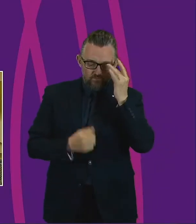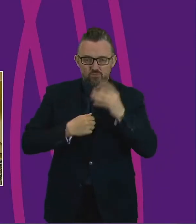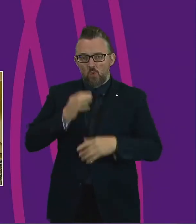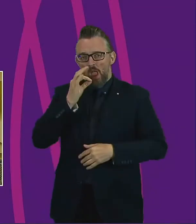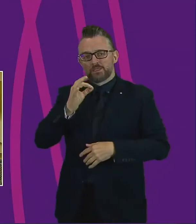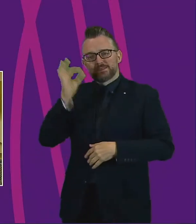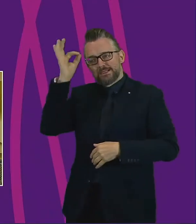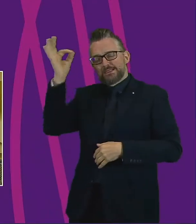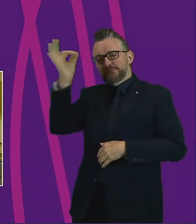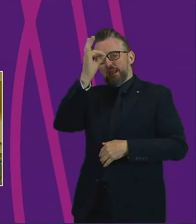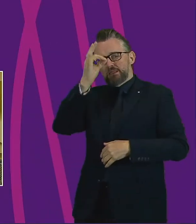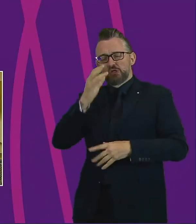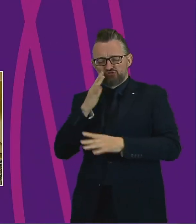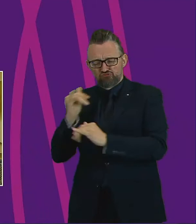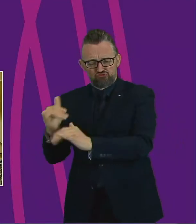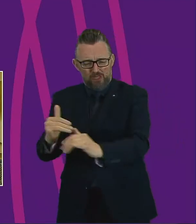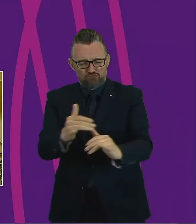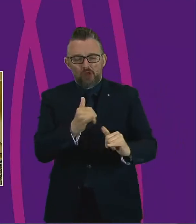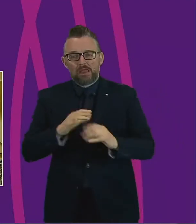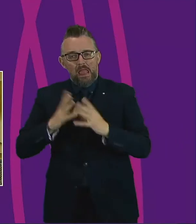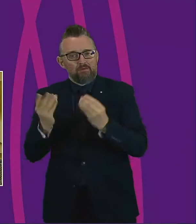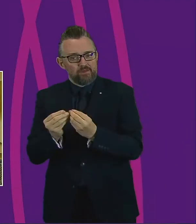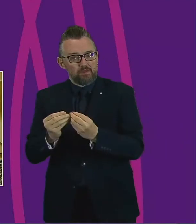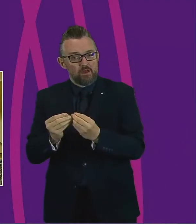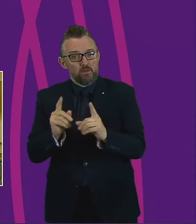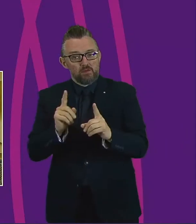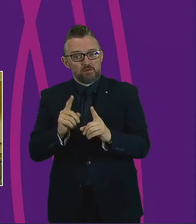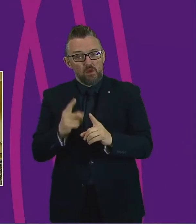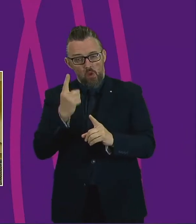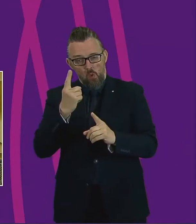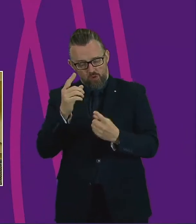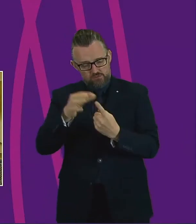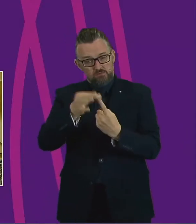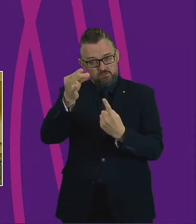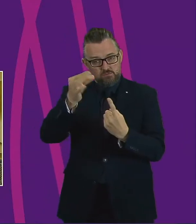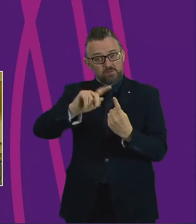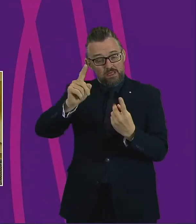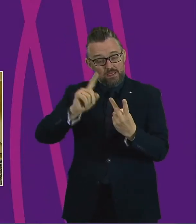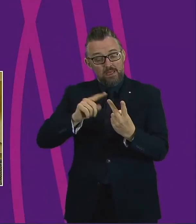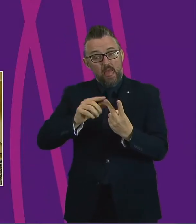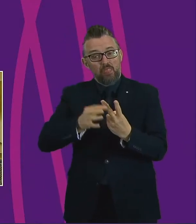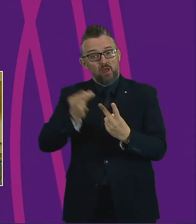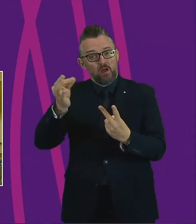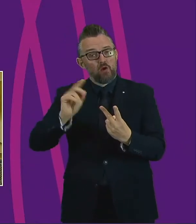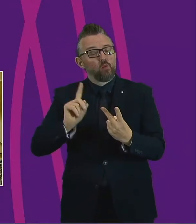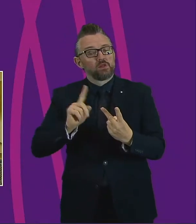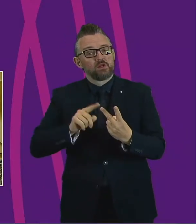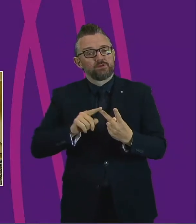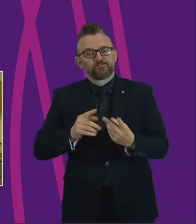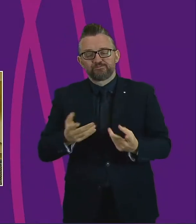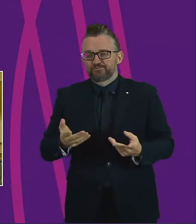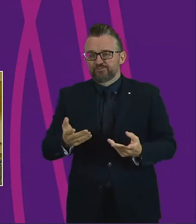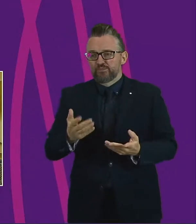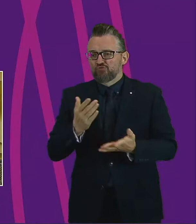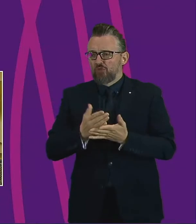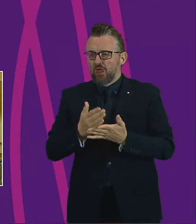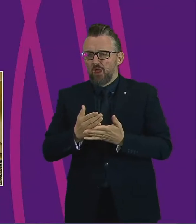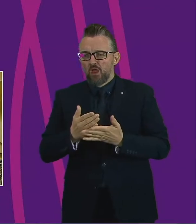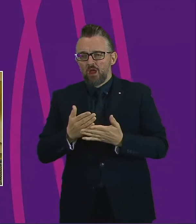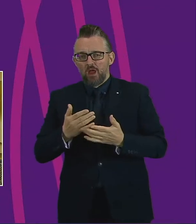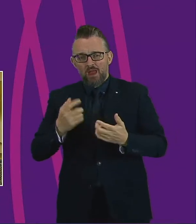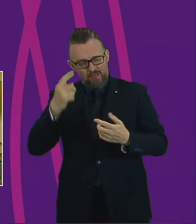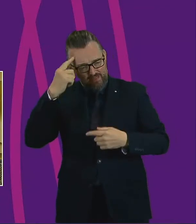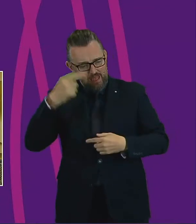to have a role in scrutinising that as well. But that's one strand of work. The other strand of work is to look at whether we can get the